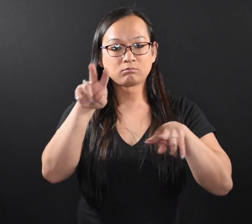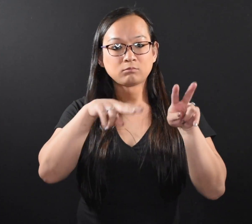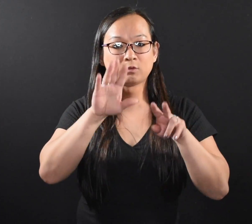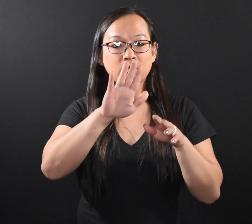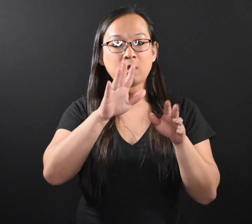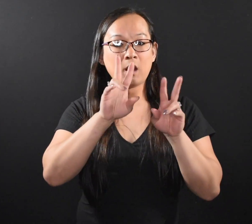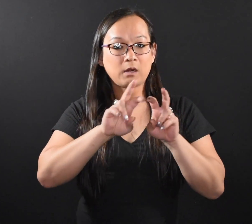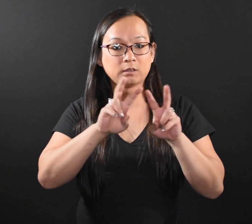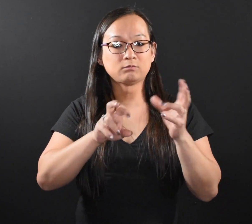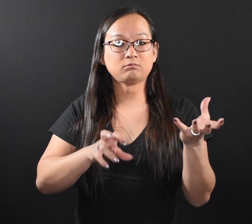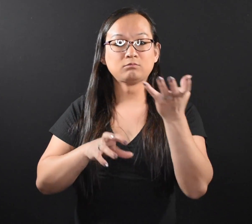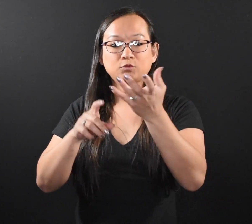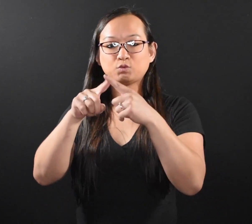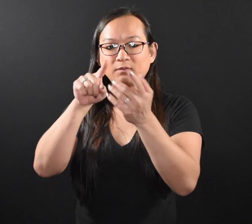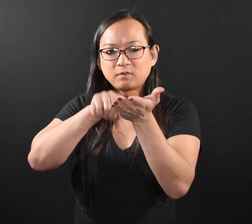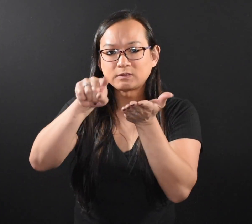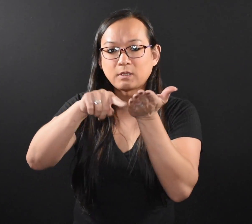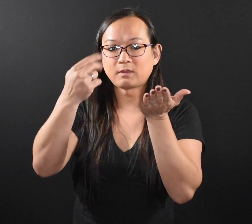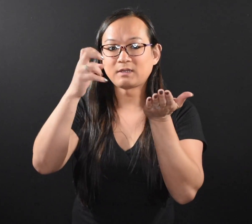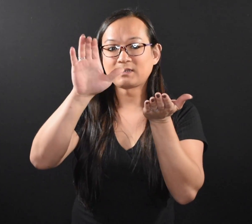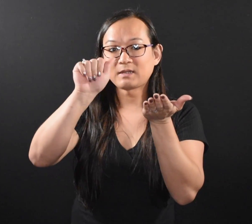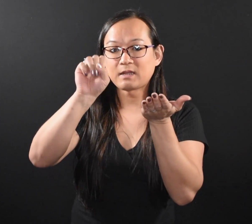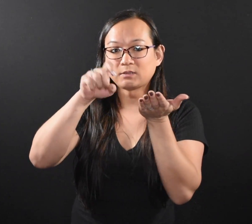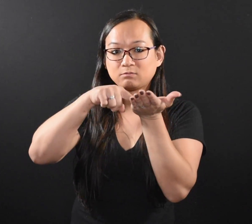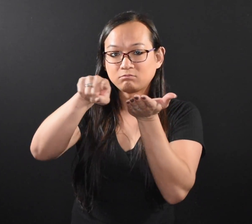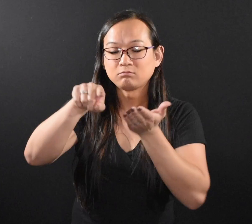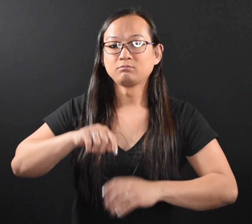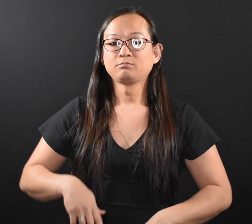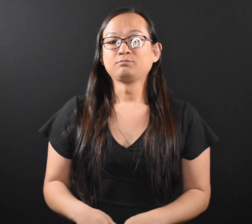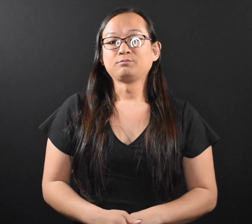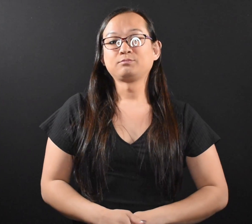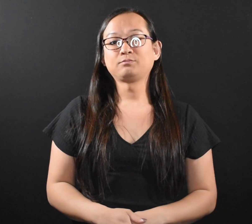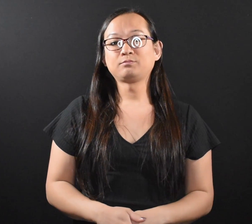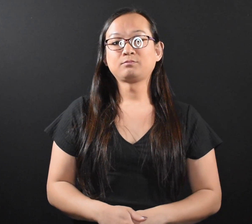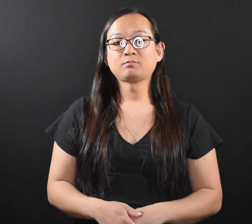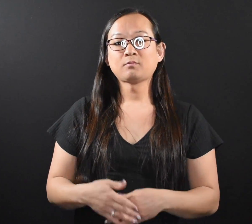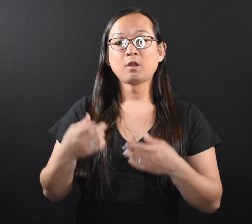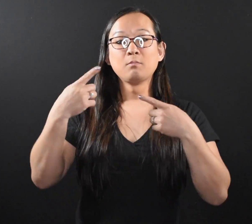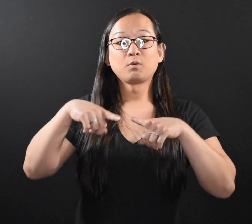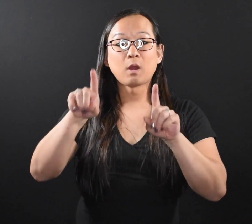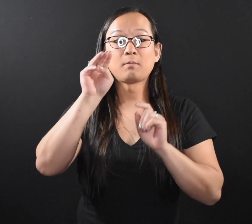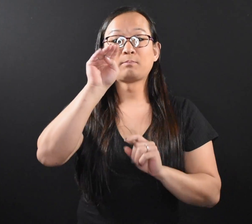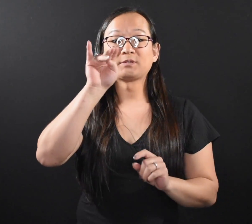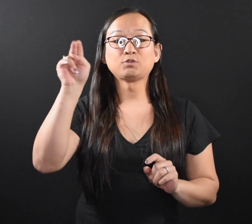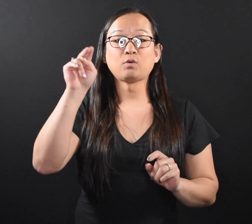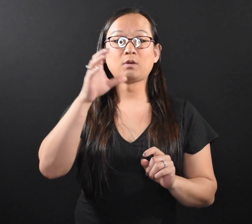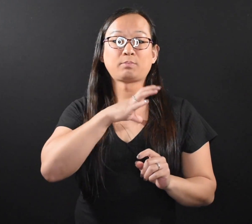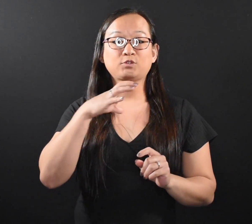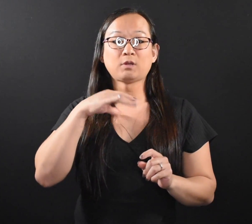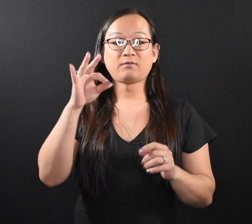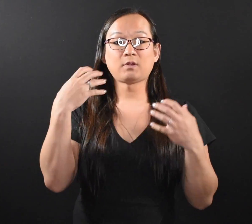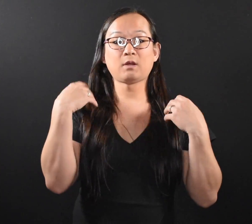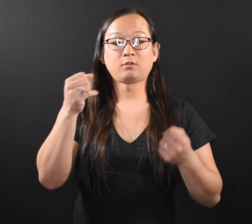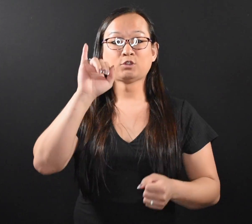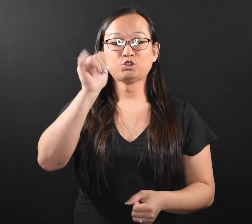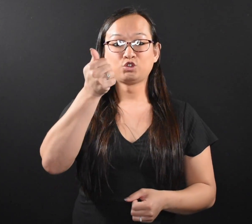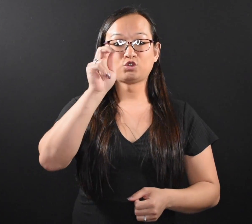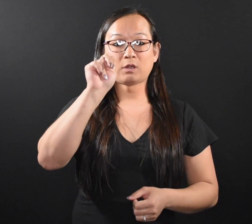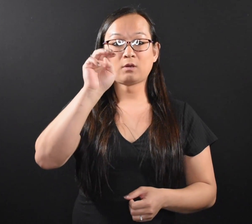will review that analysis as it also investigates these cases. Meanwhile, Minnesota Commissioner of Health Jan Malcolm